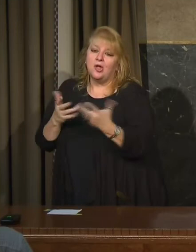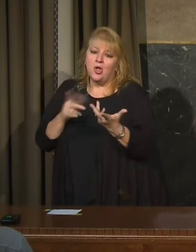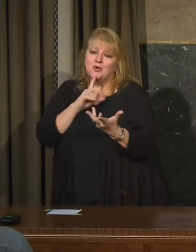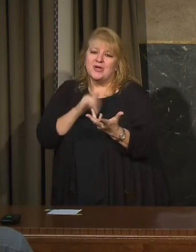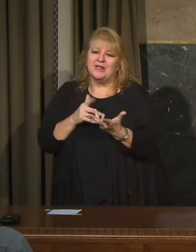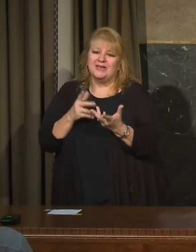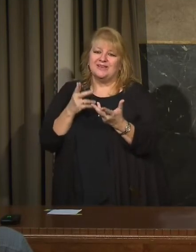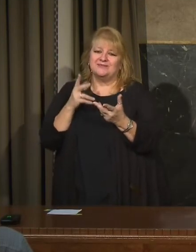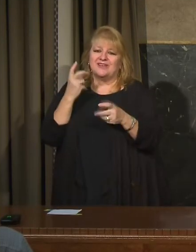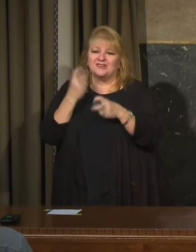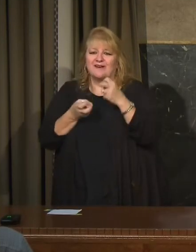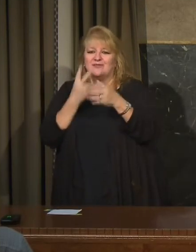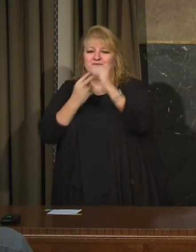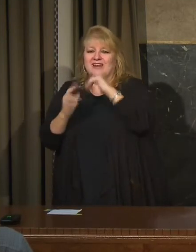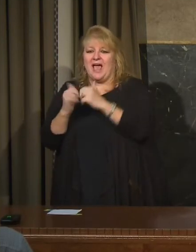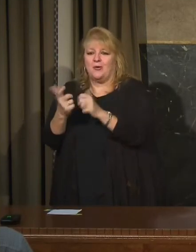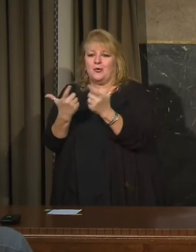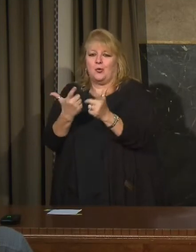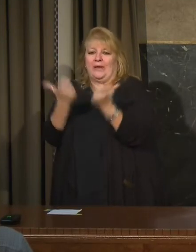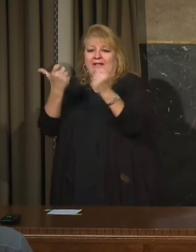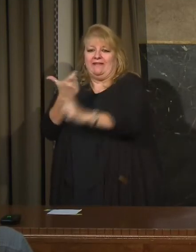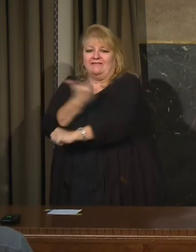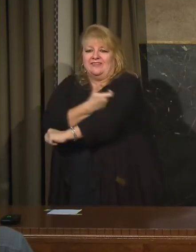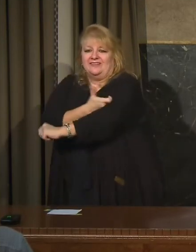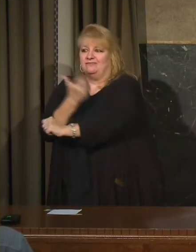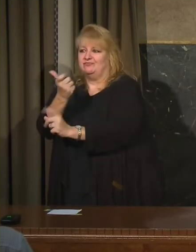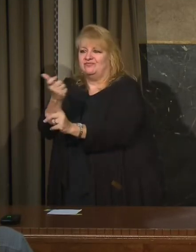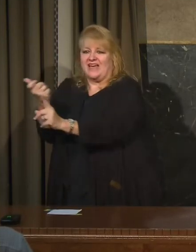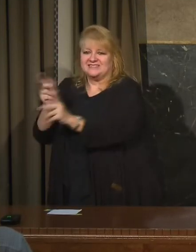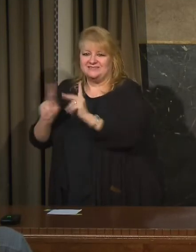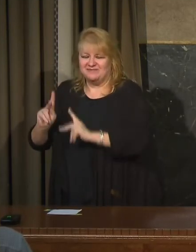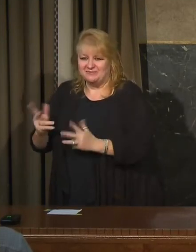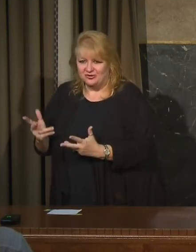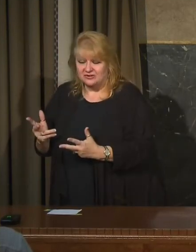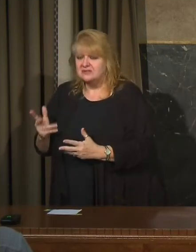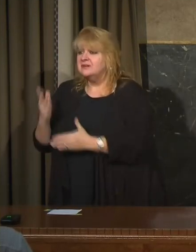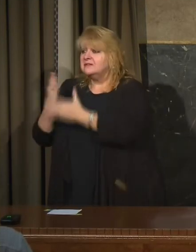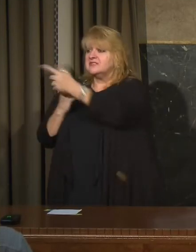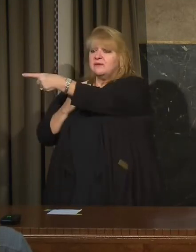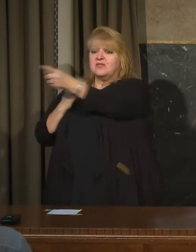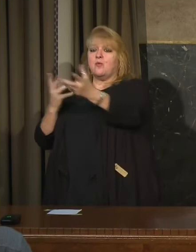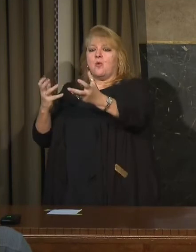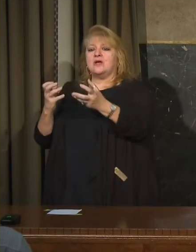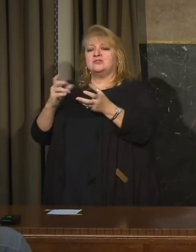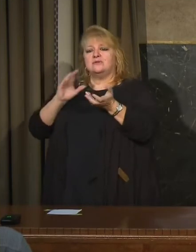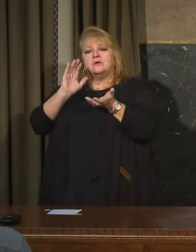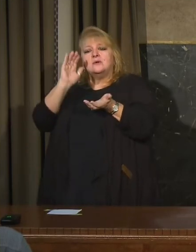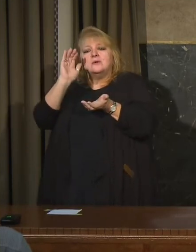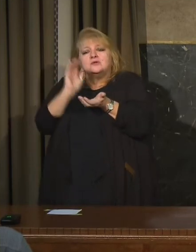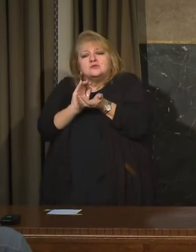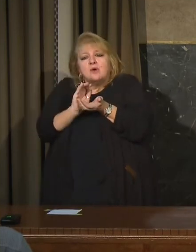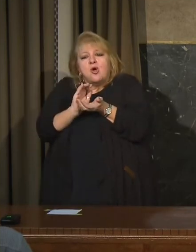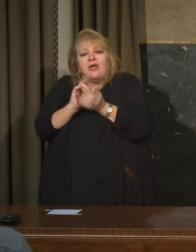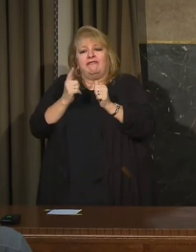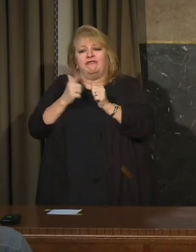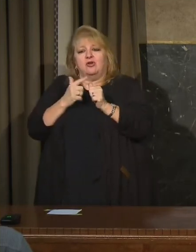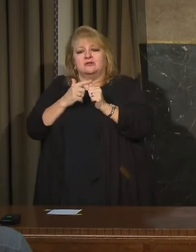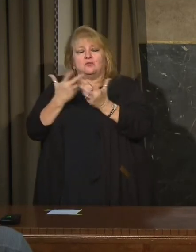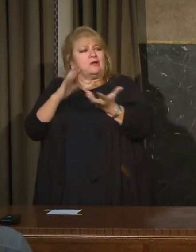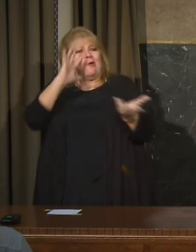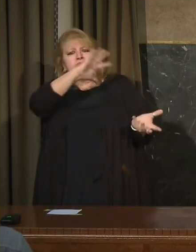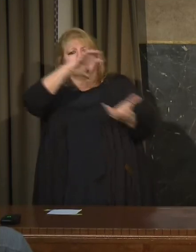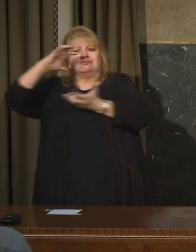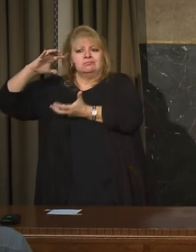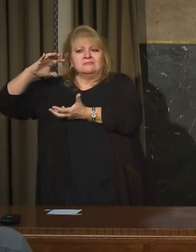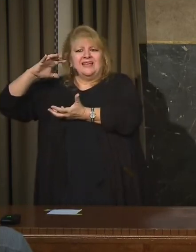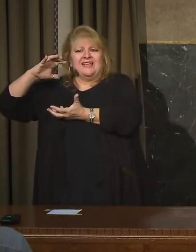going to be used. And I think a lot of providers, rightly so, wanted to take smaller allotments at first when they were